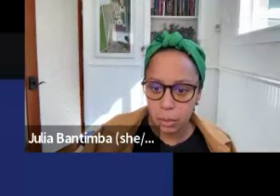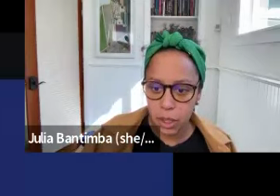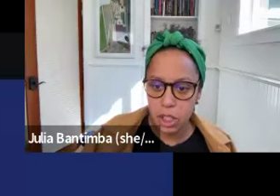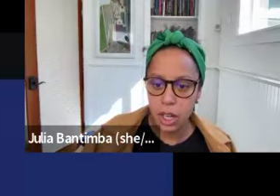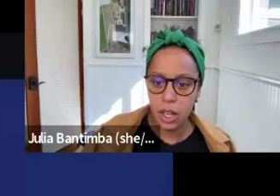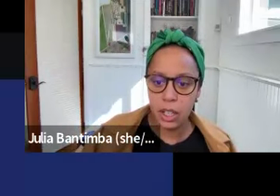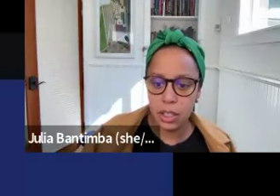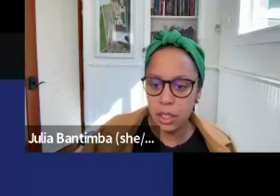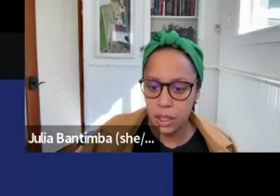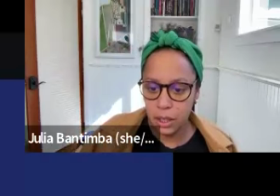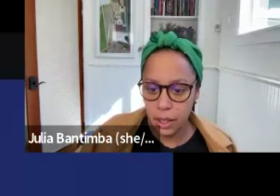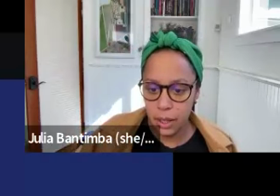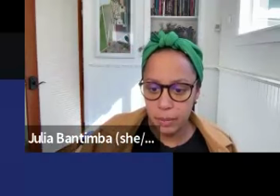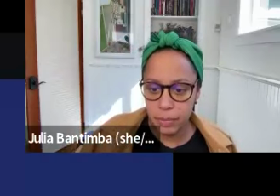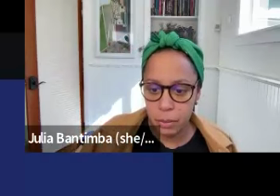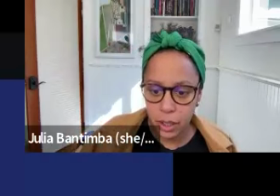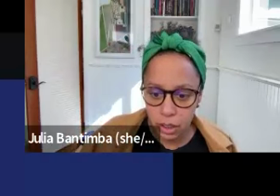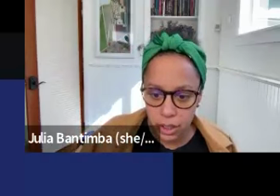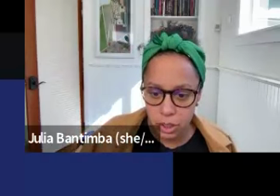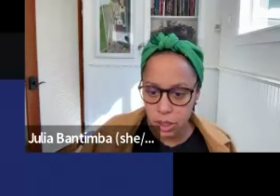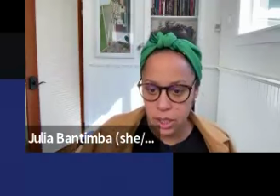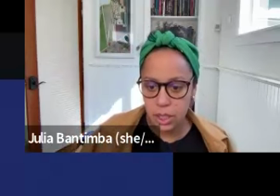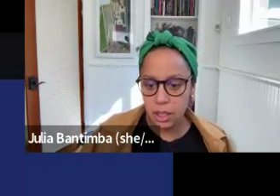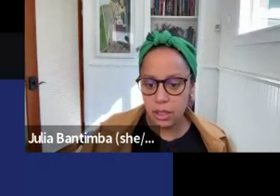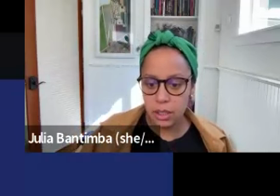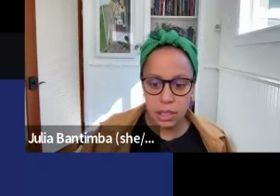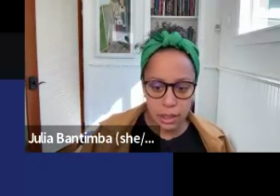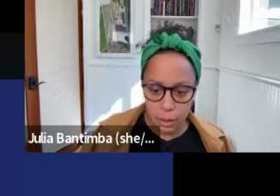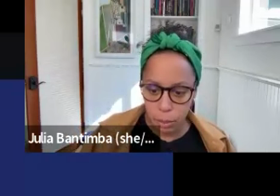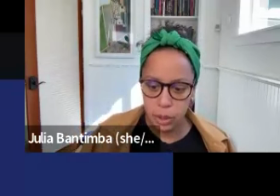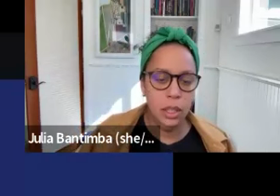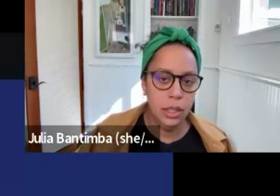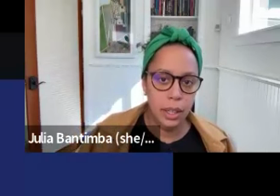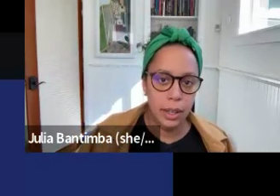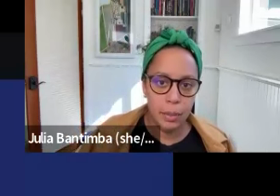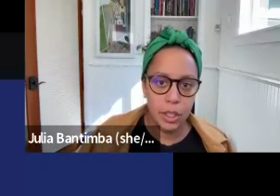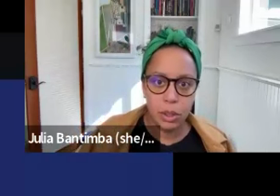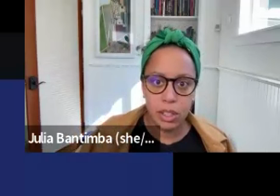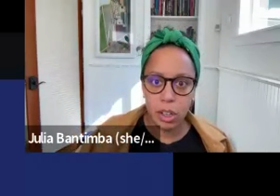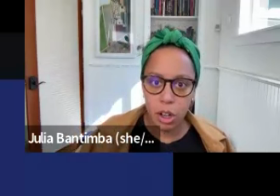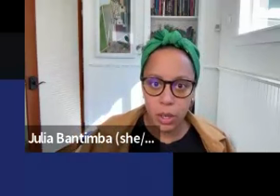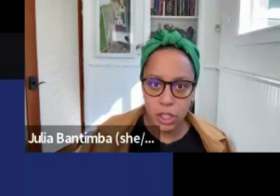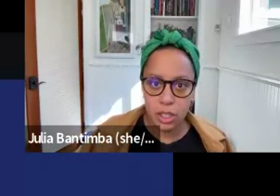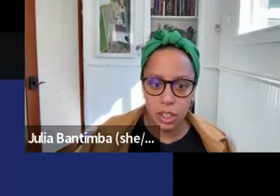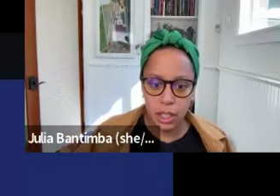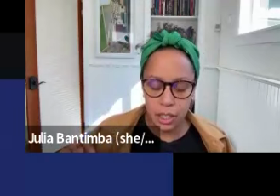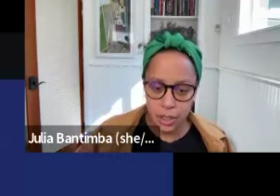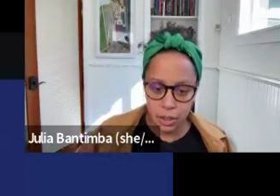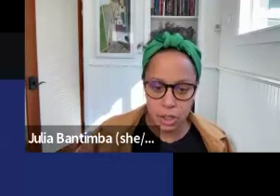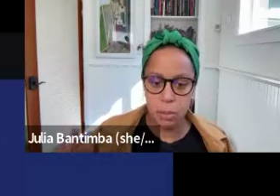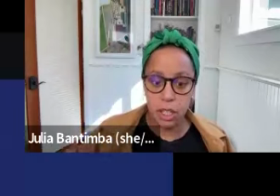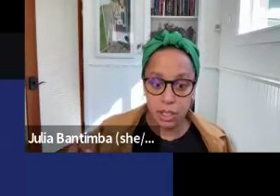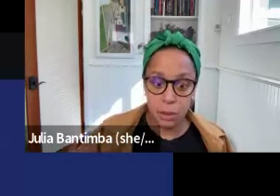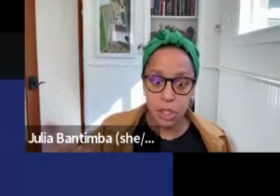Has hearing been checked? Medical history, sleep. So these are all questions that are going to